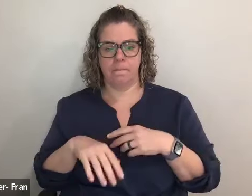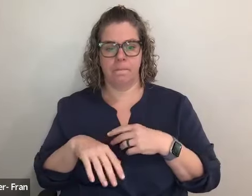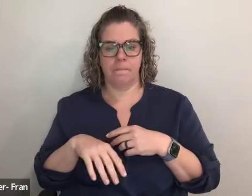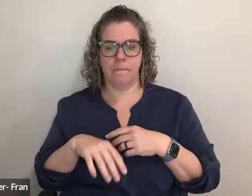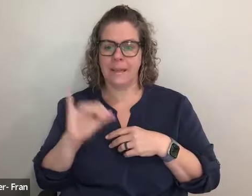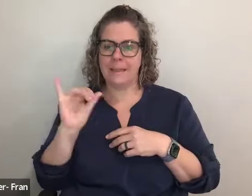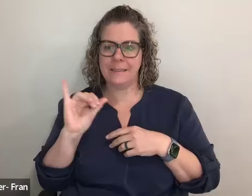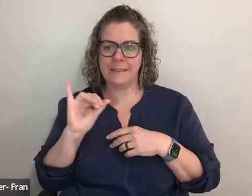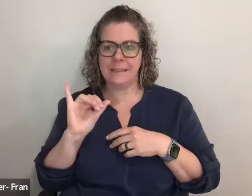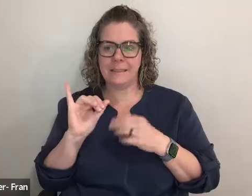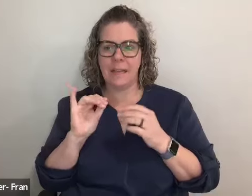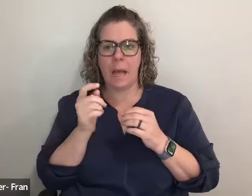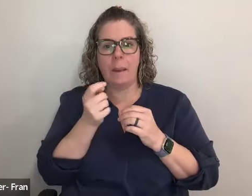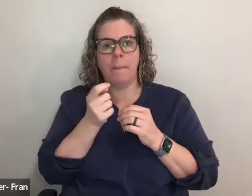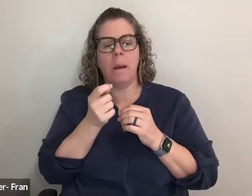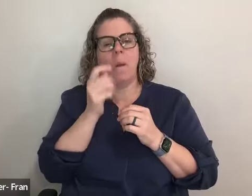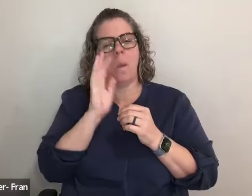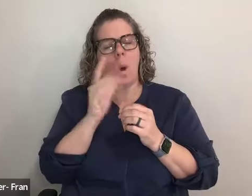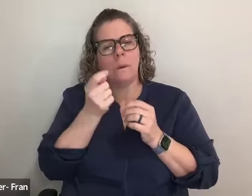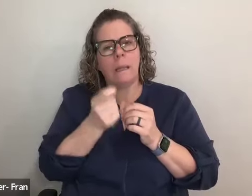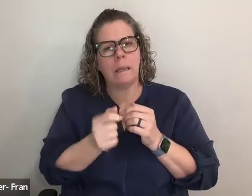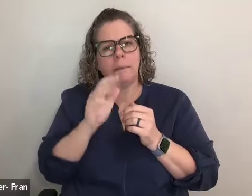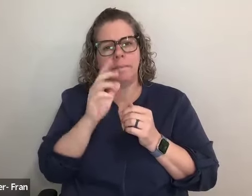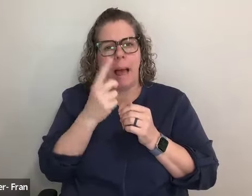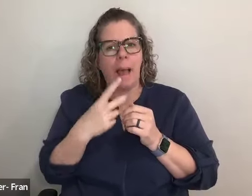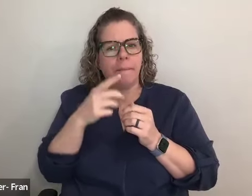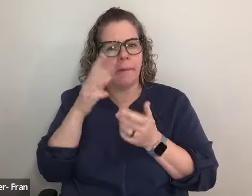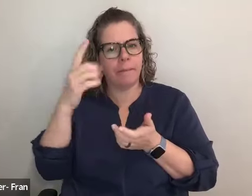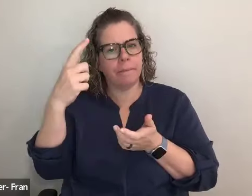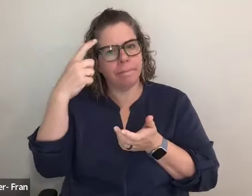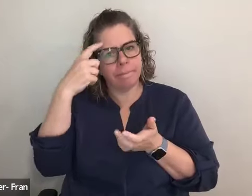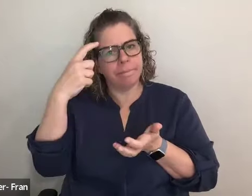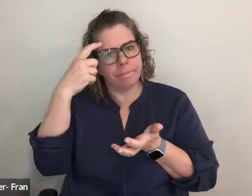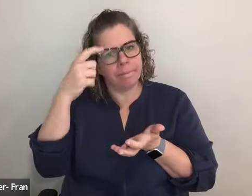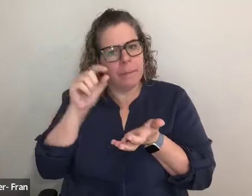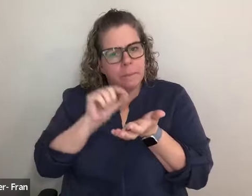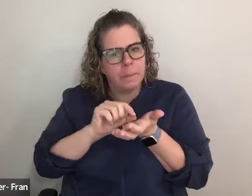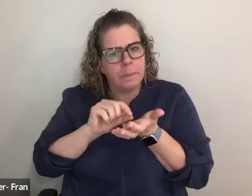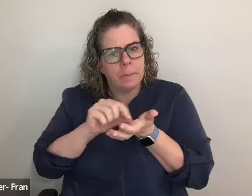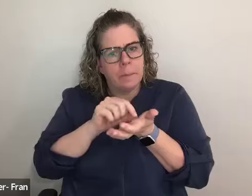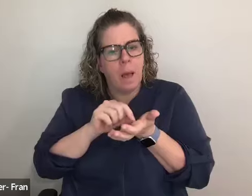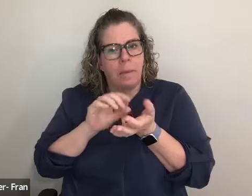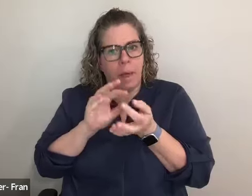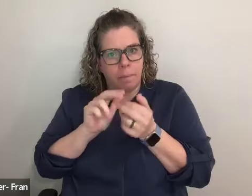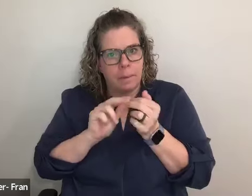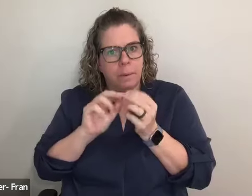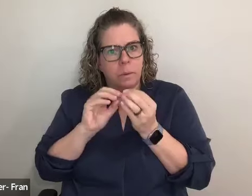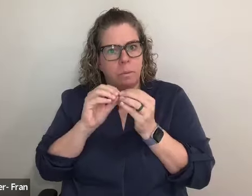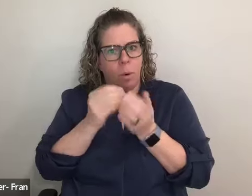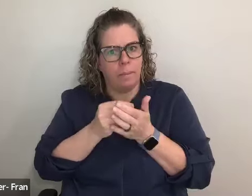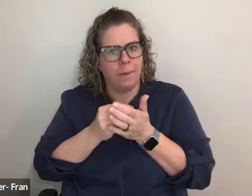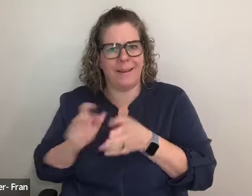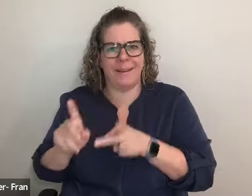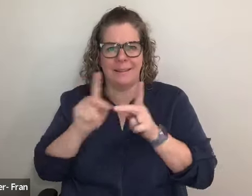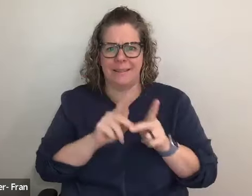in the bank, the more we can train our amygdala that we are okay and we can navigate this